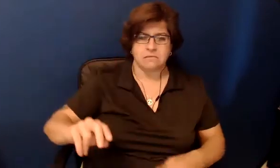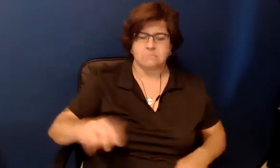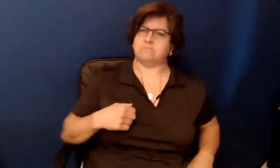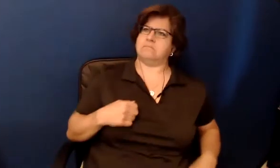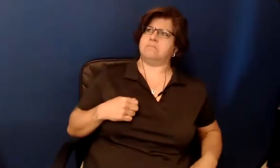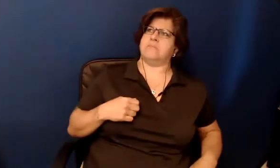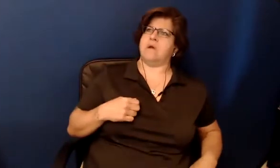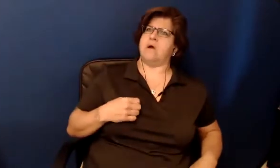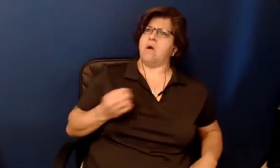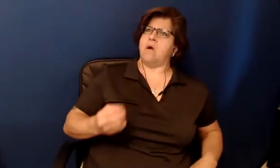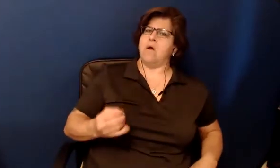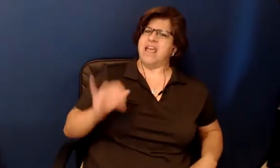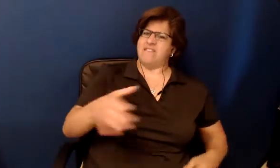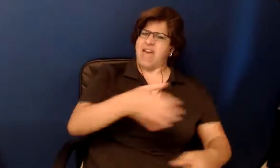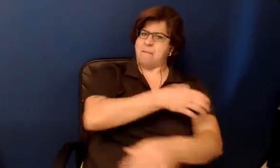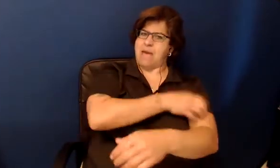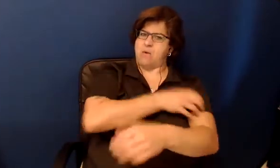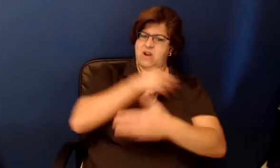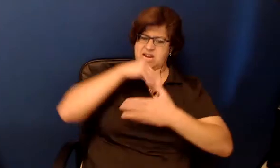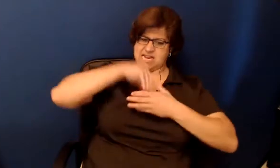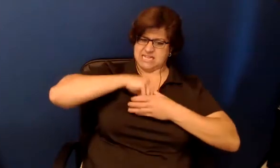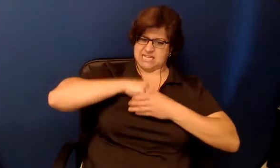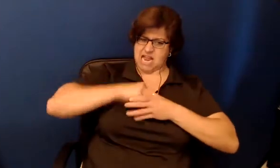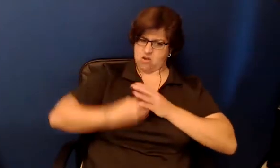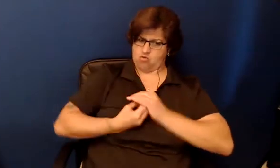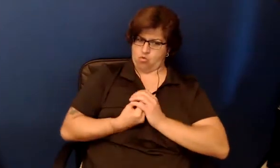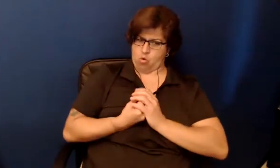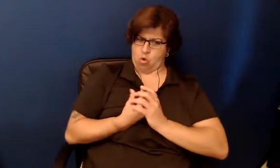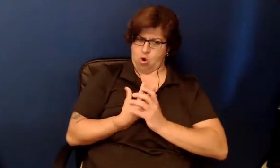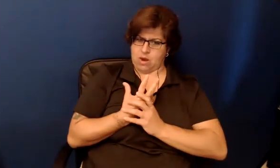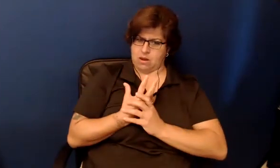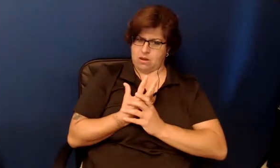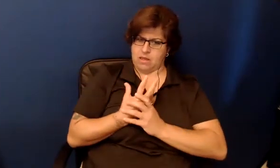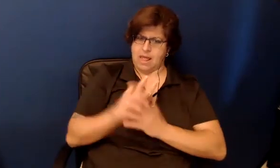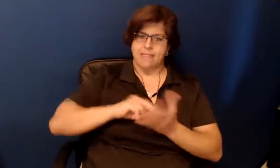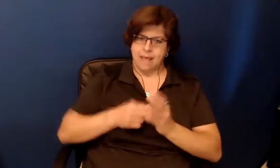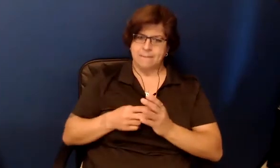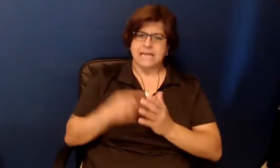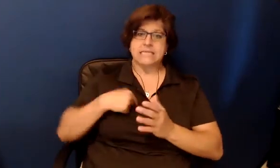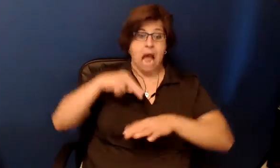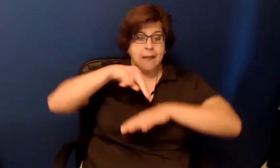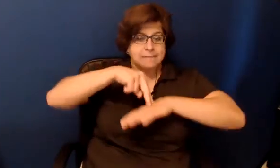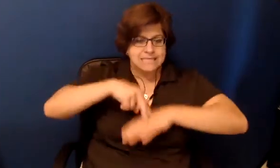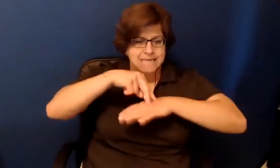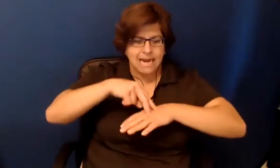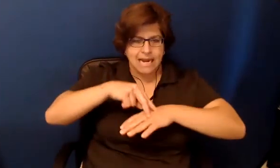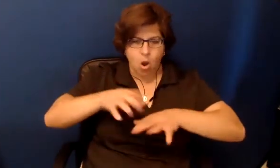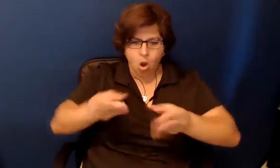It blew my mind. And I got it though. If that power, that indwelling power is within me, I'm standing on